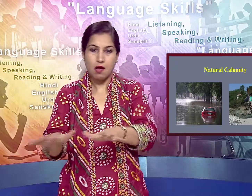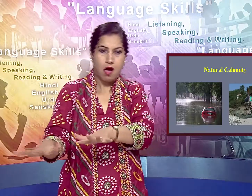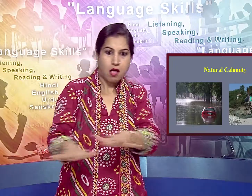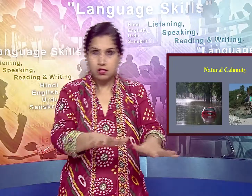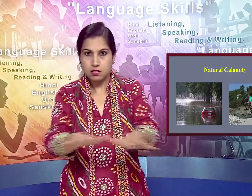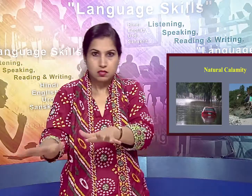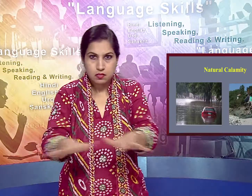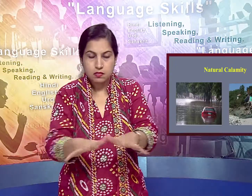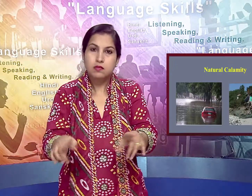earthquakes, etc.